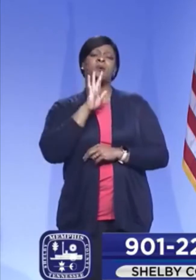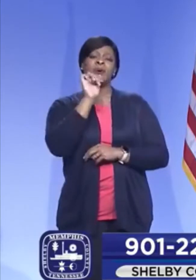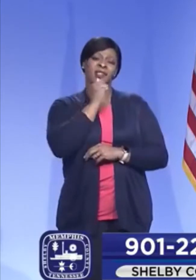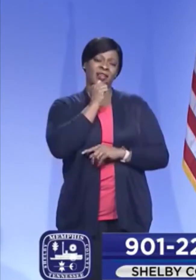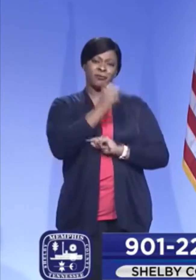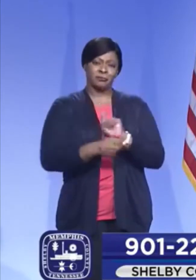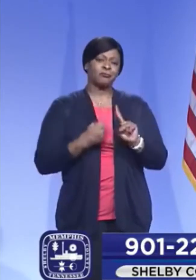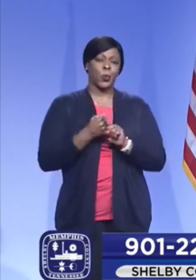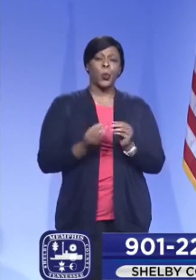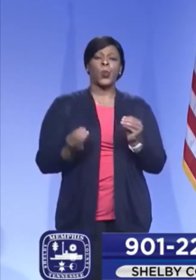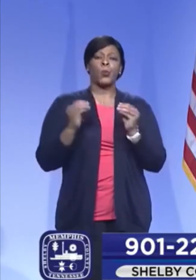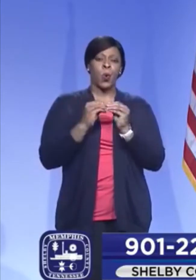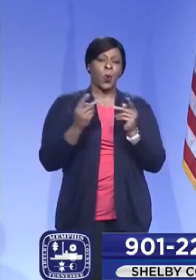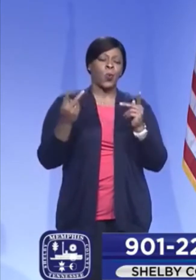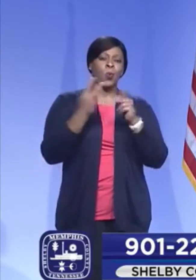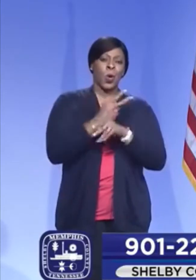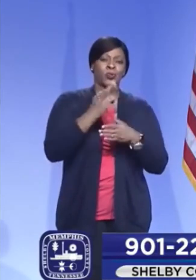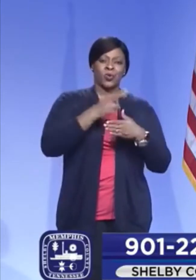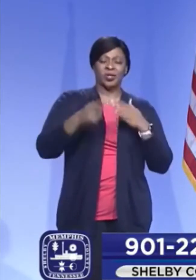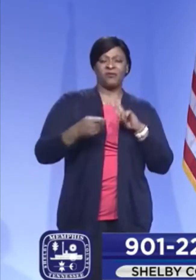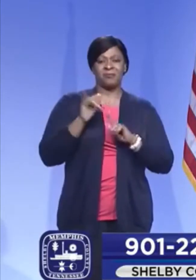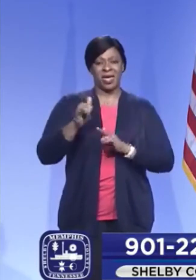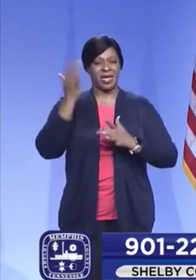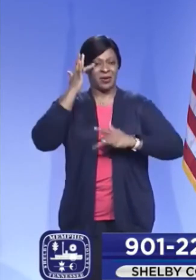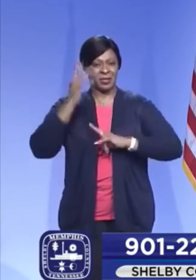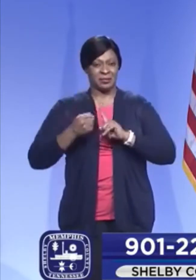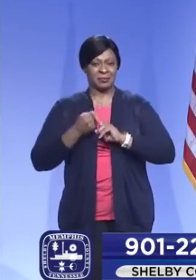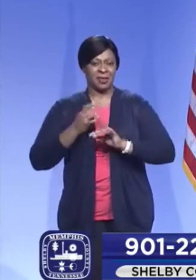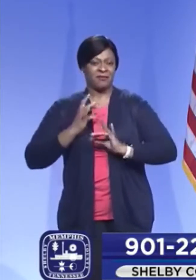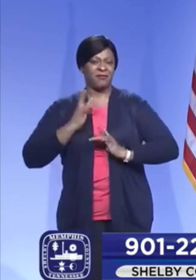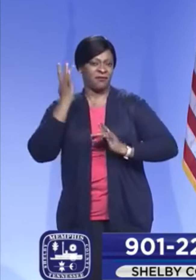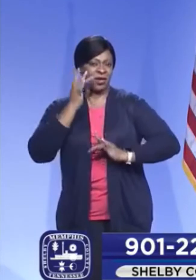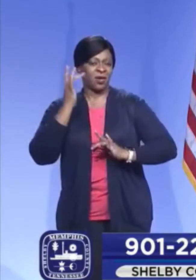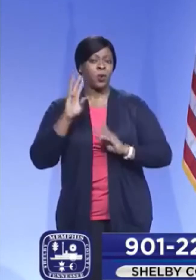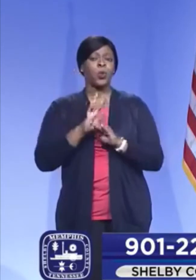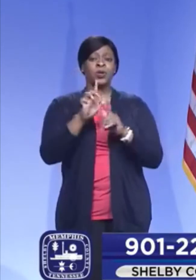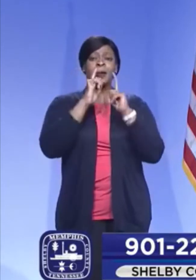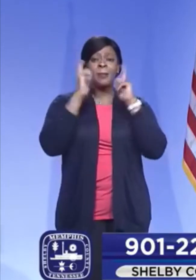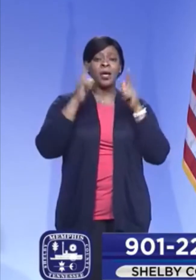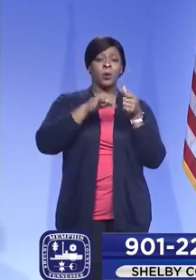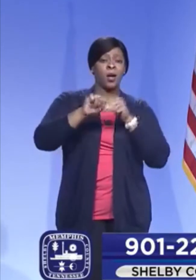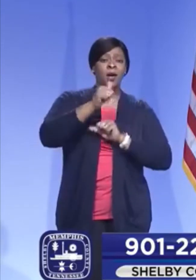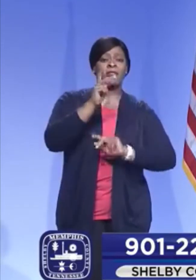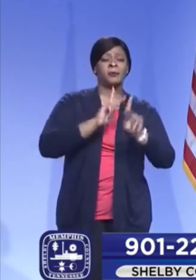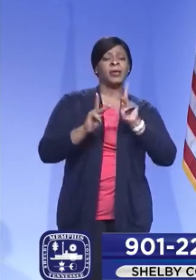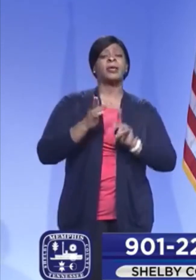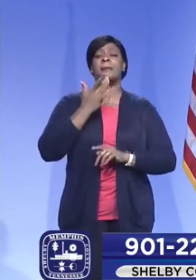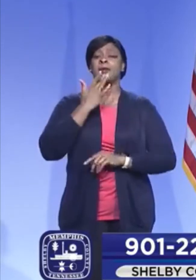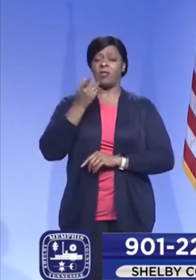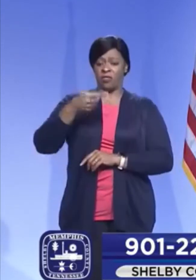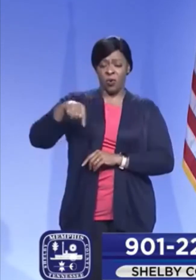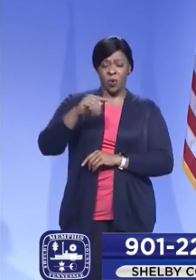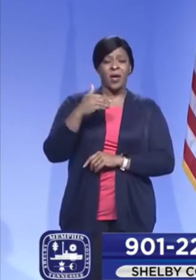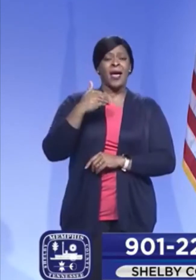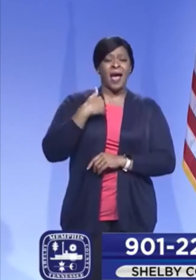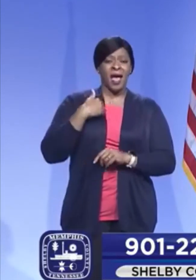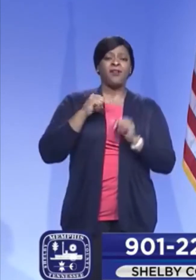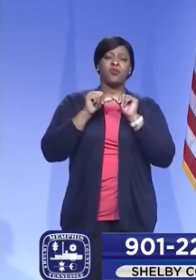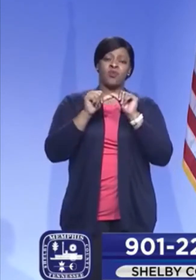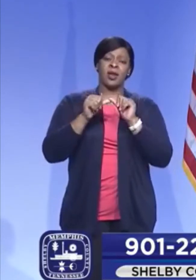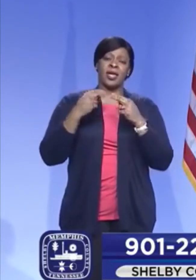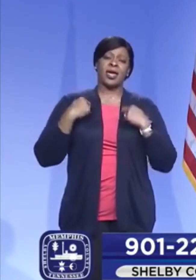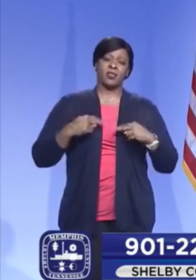worst outcomes from the illness. So really wearing a mask when you're around others, and particularly those who have chronic